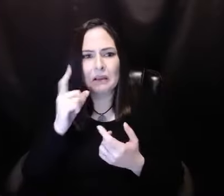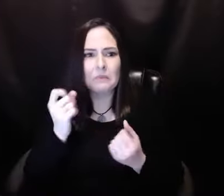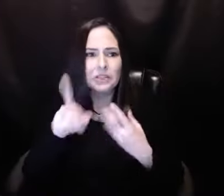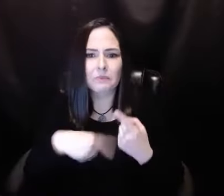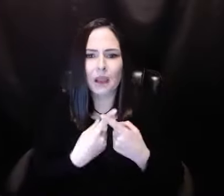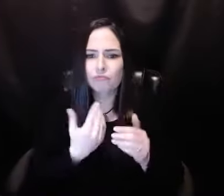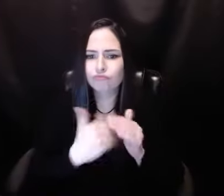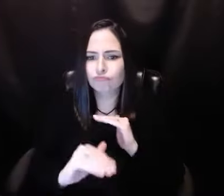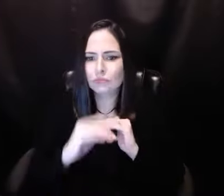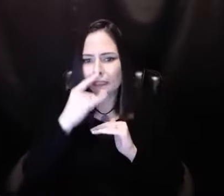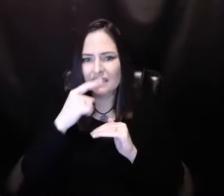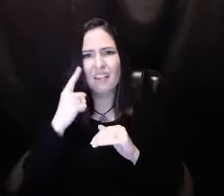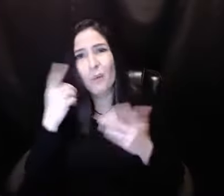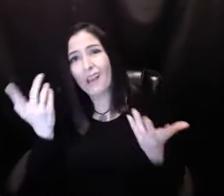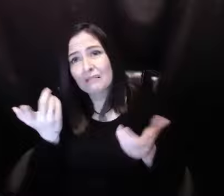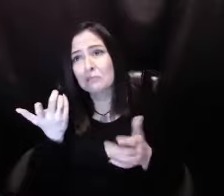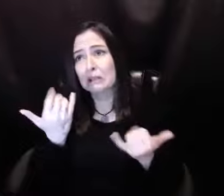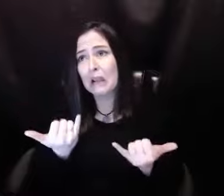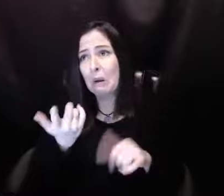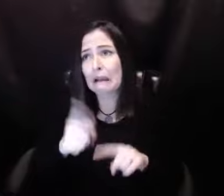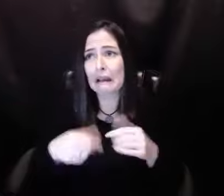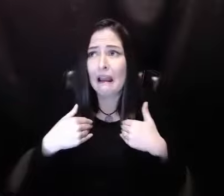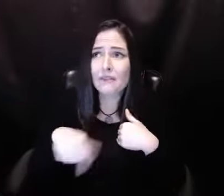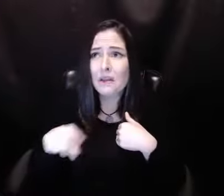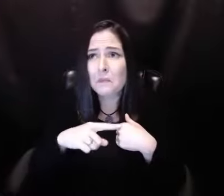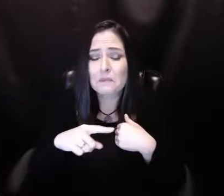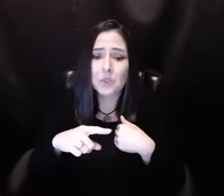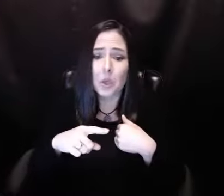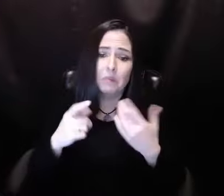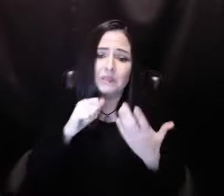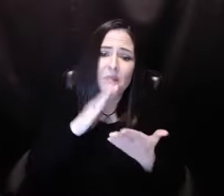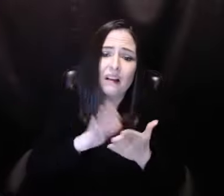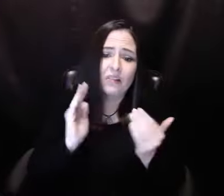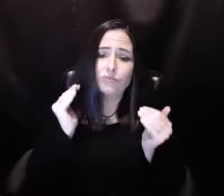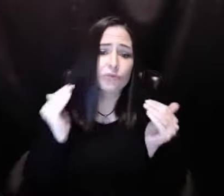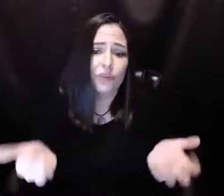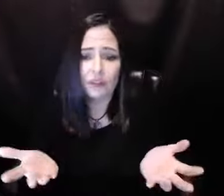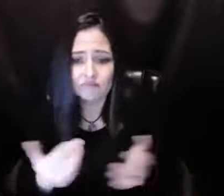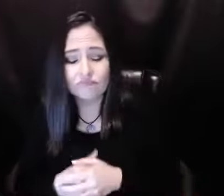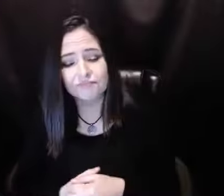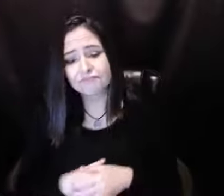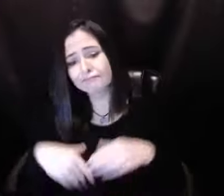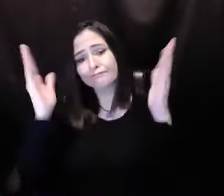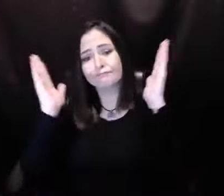so why would I tell myself, "Oh my God, this is so bad because now you can't have them"? I thought, no, we're just gonna move along.